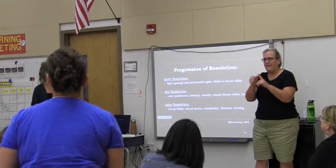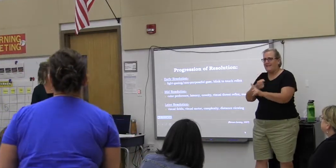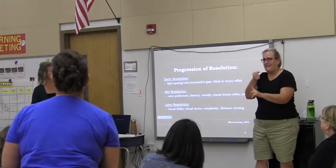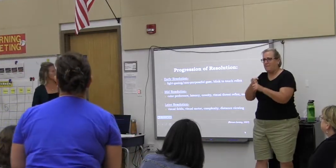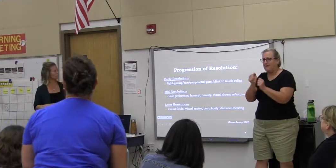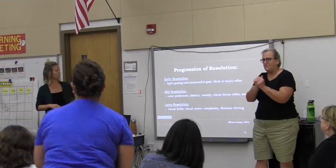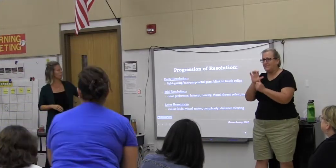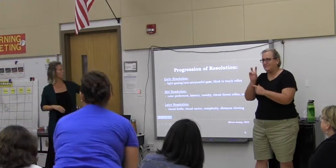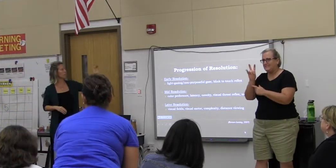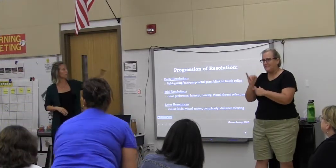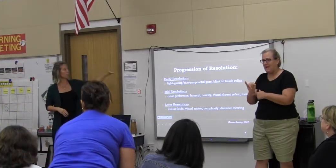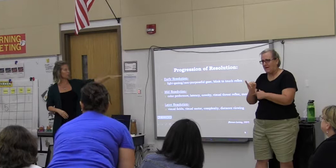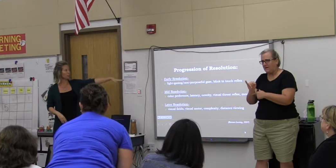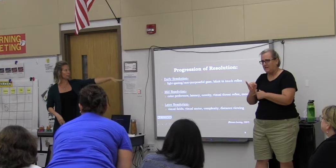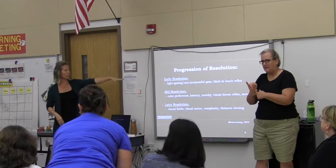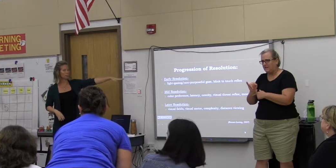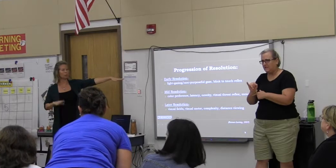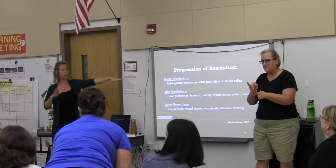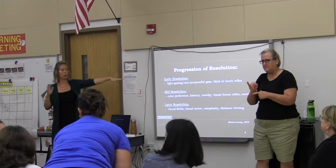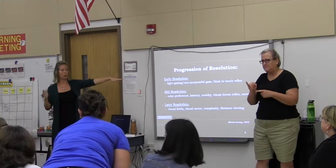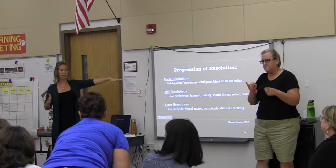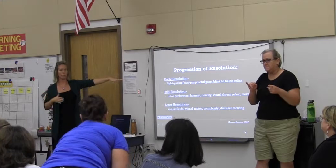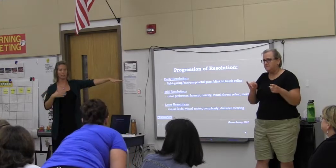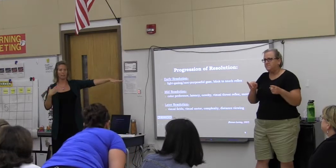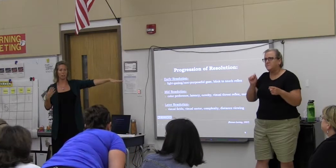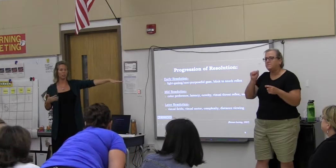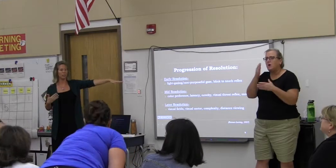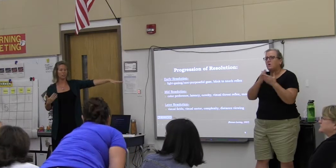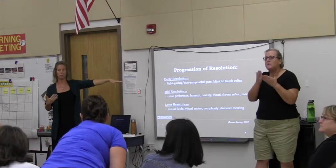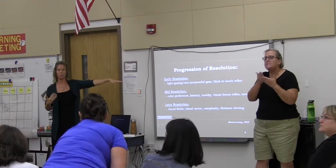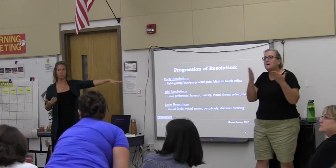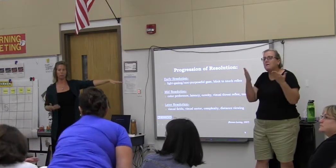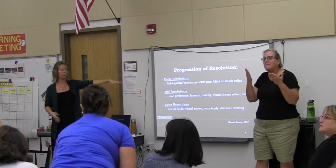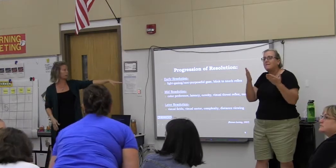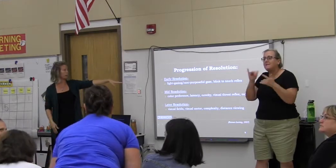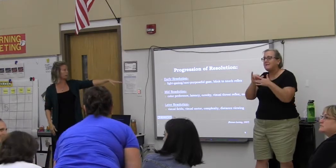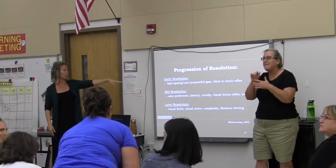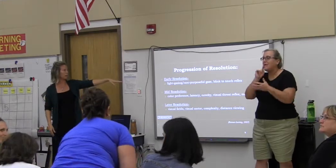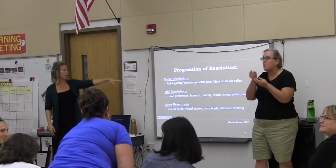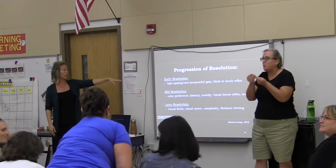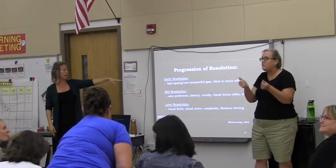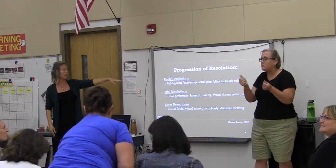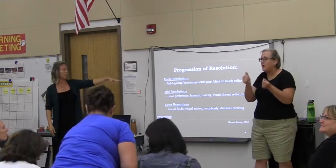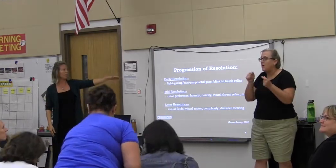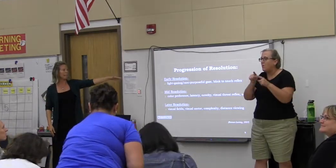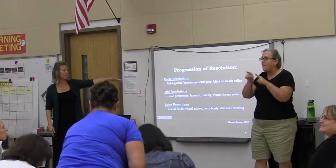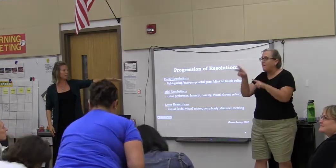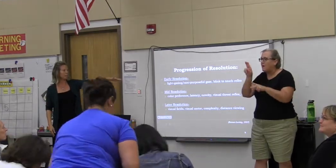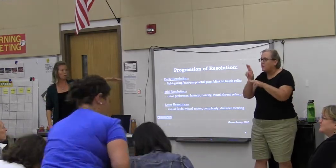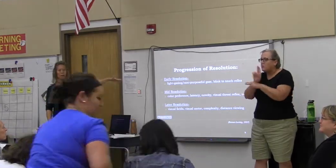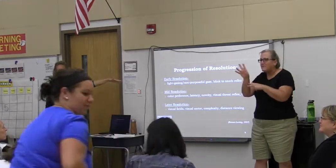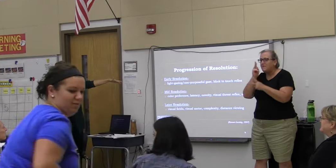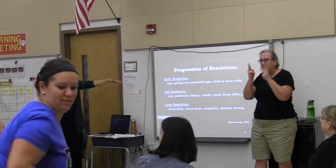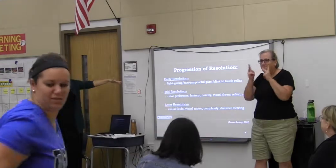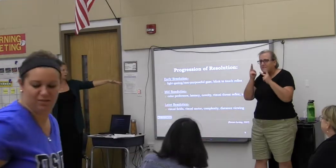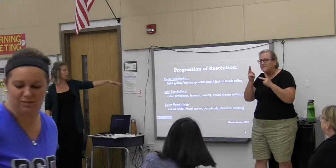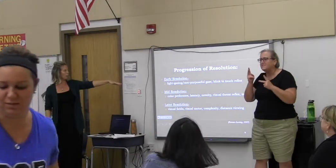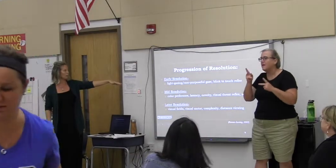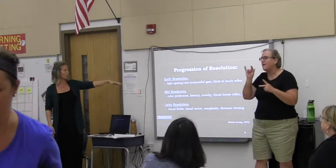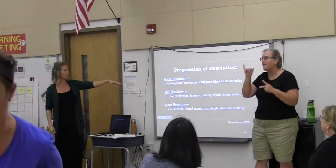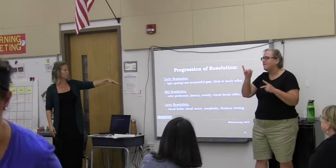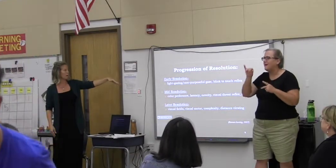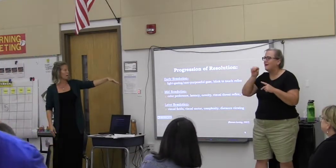CVI. Some of the first things to resolve as they start using their vision better and better, light gazing won't be as much of